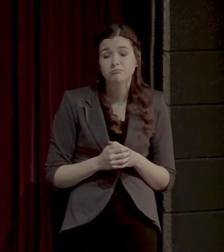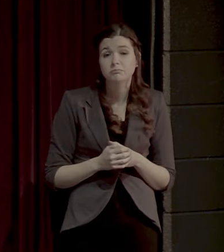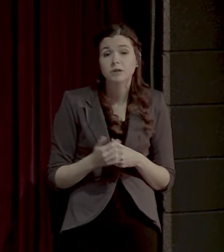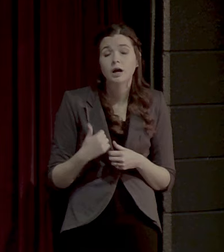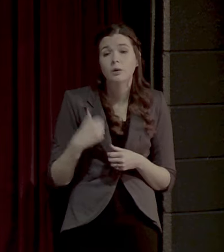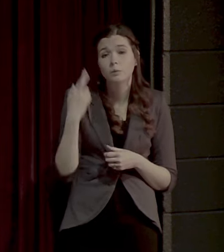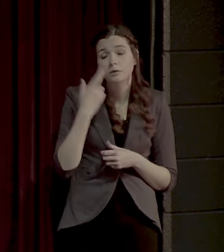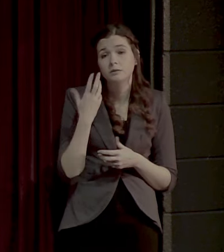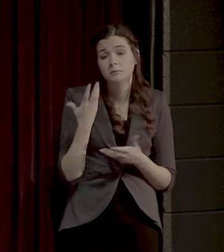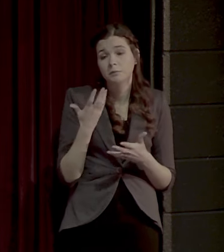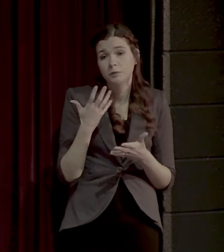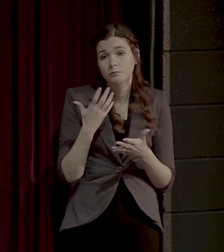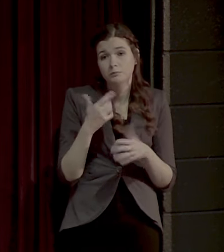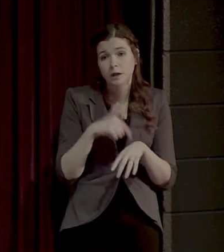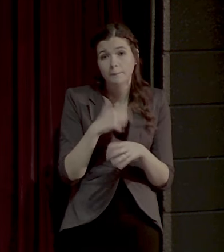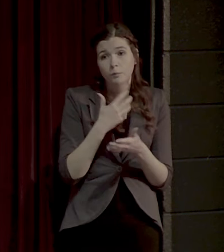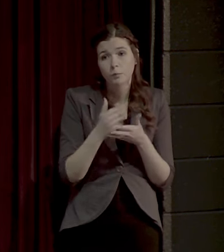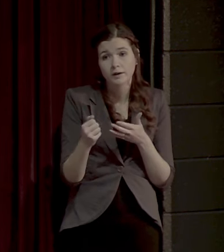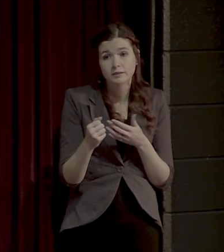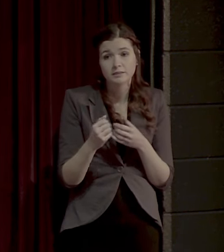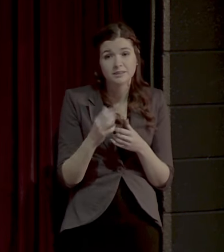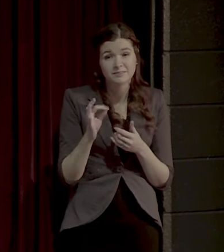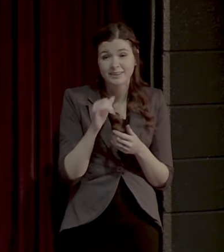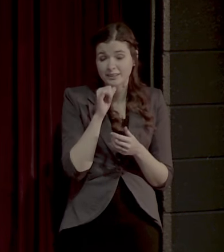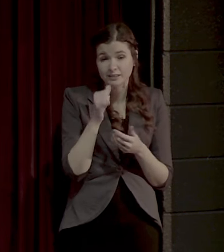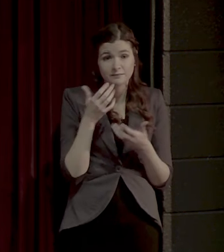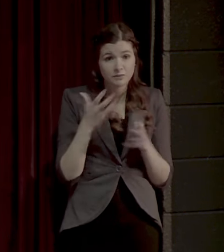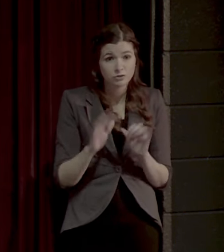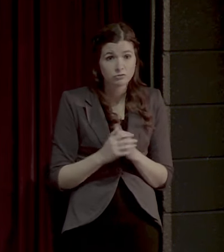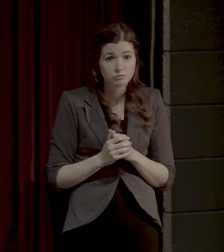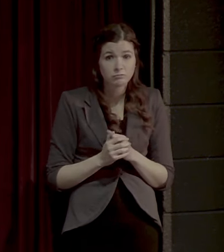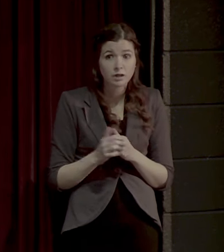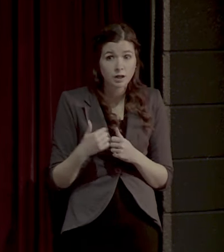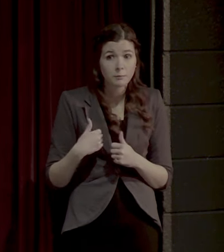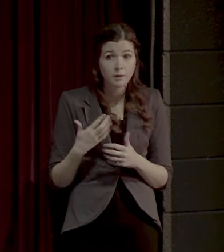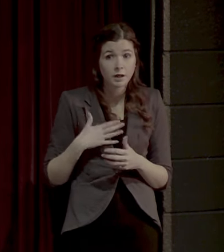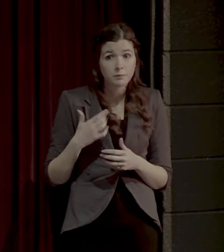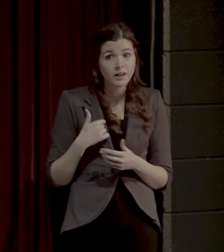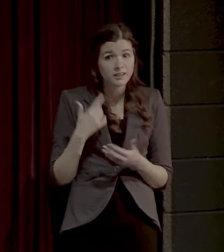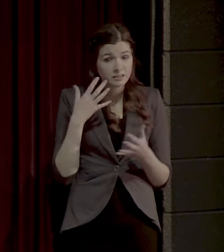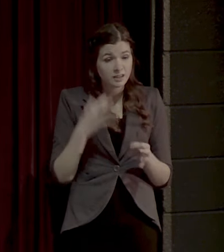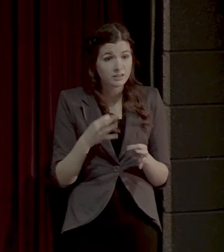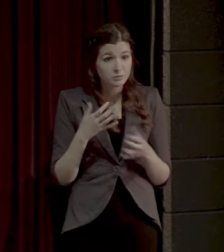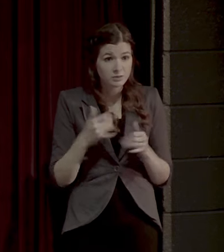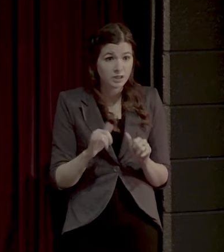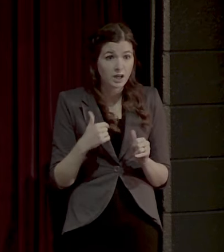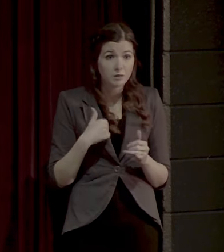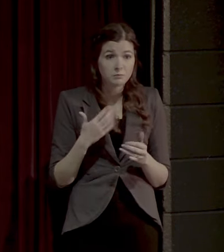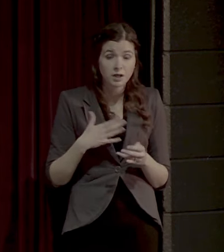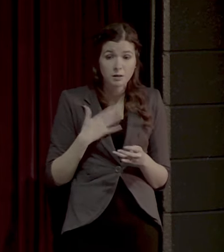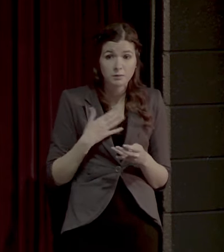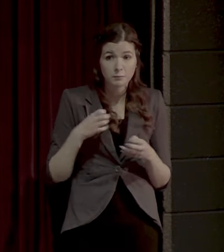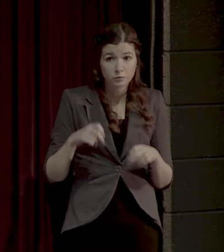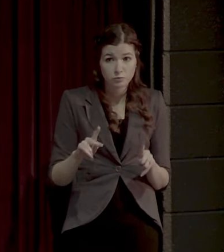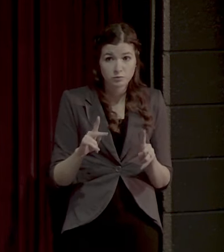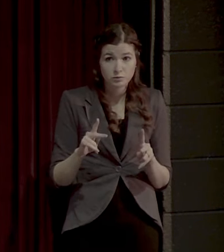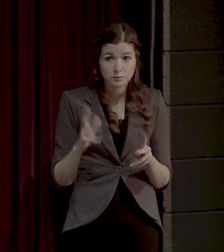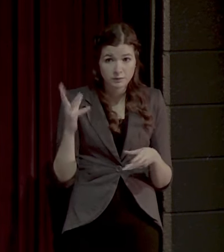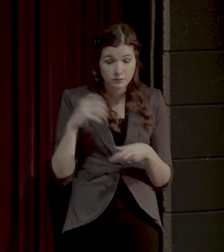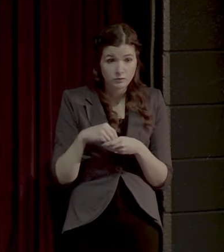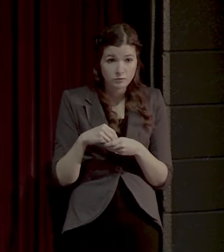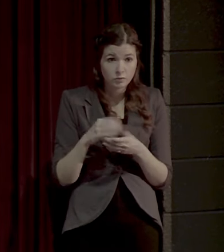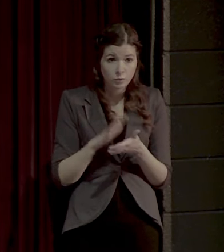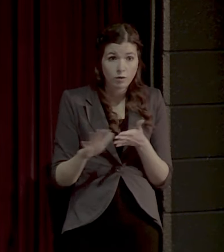I realize it would be a waste of time if I didn't see it through to the end. I'm certainly glad I made the decision to stay, and I'm grateful for the opportunity to be a part of the college.